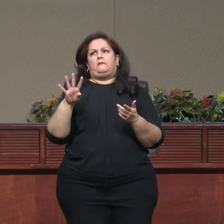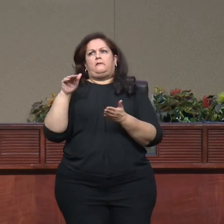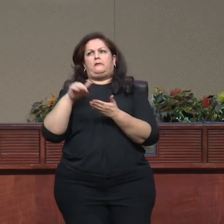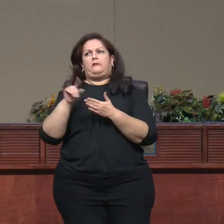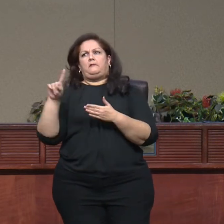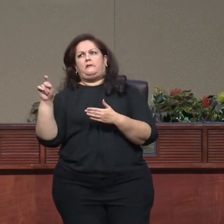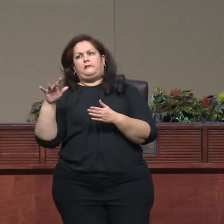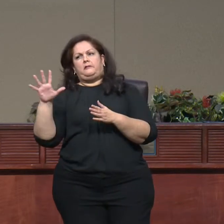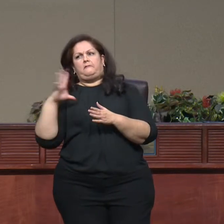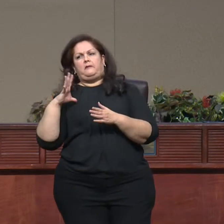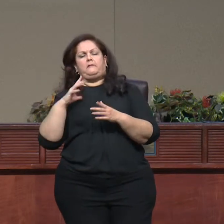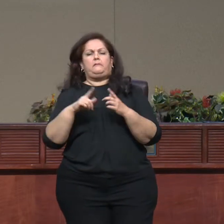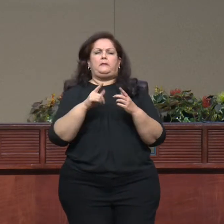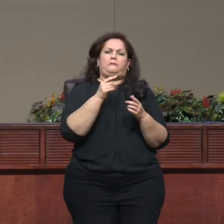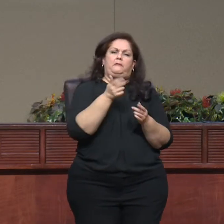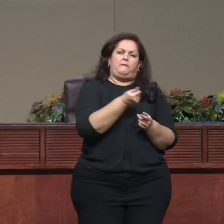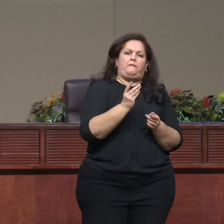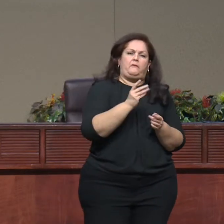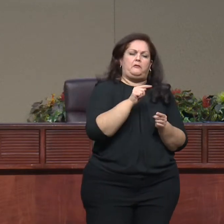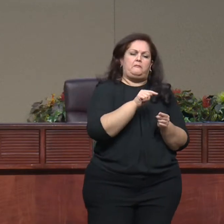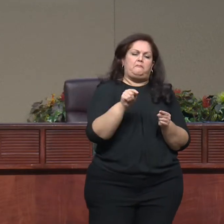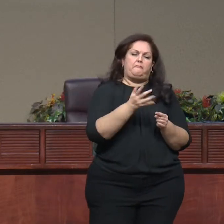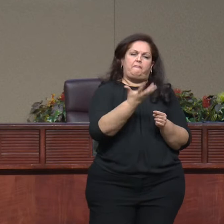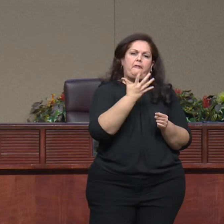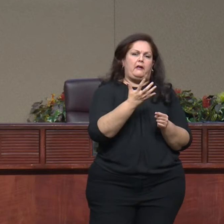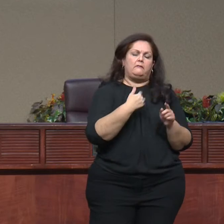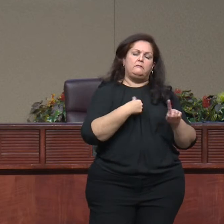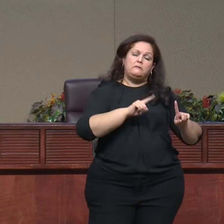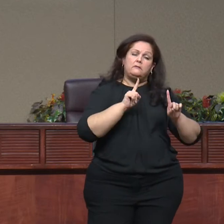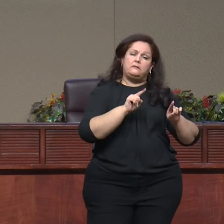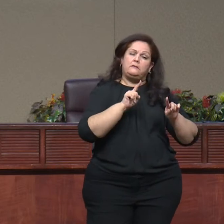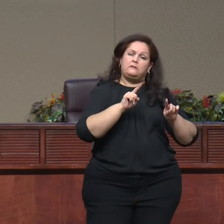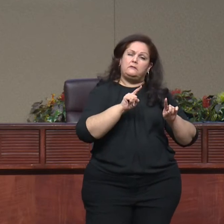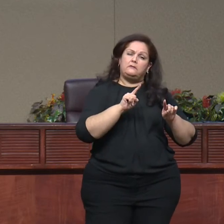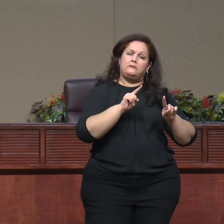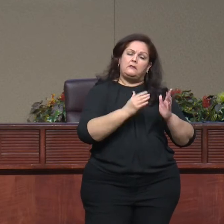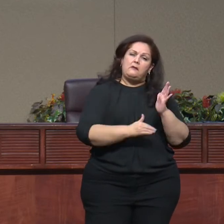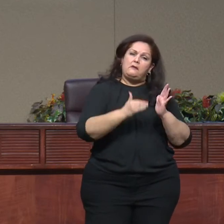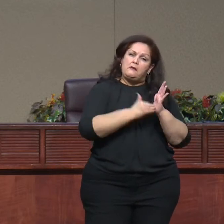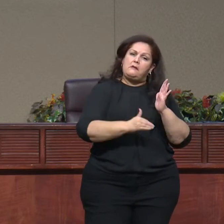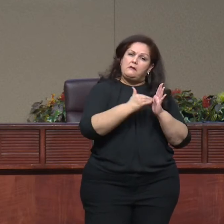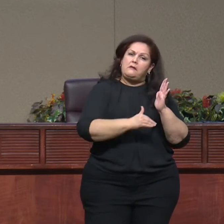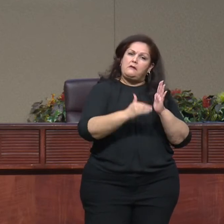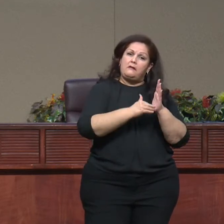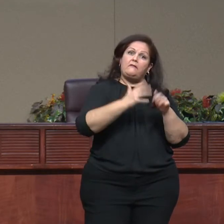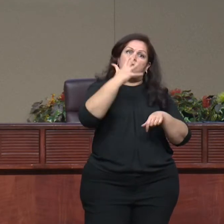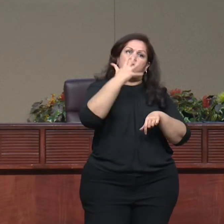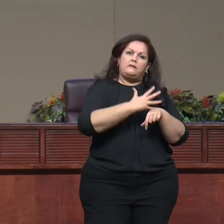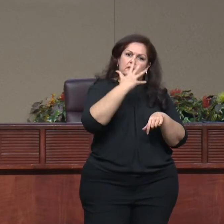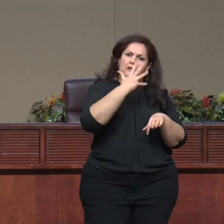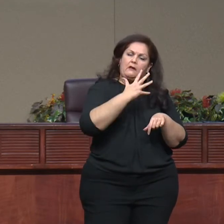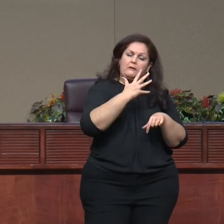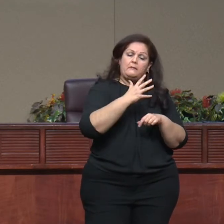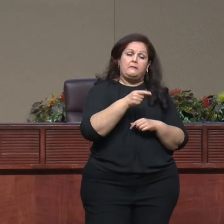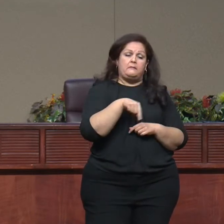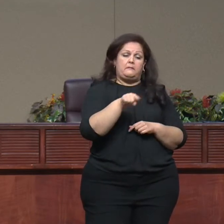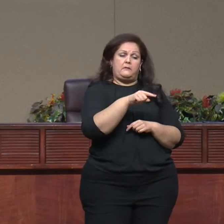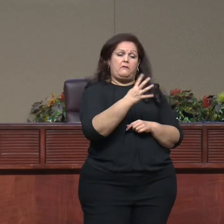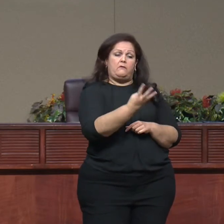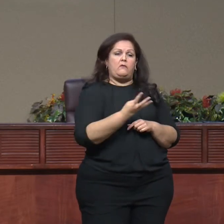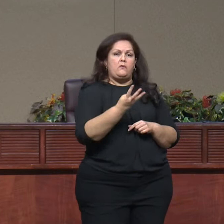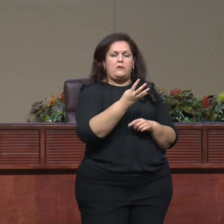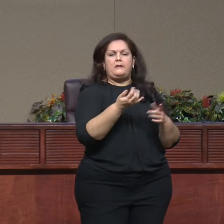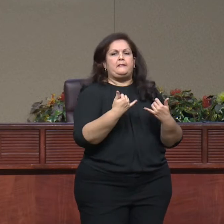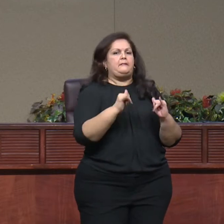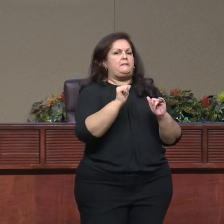5 businesses had to be visited 5 times, and 4 of those businesses still